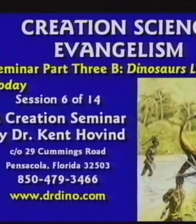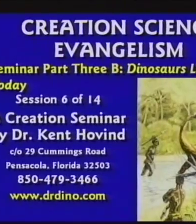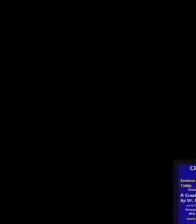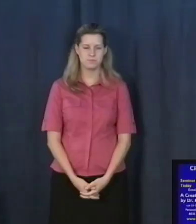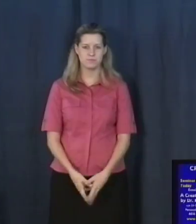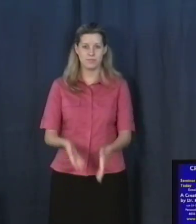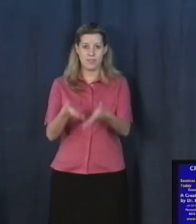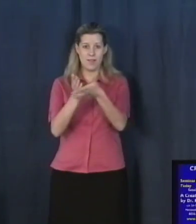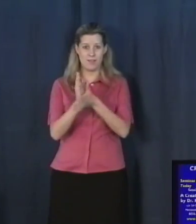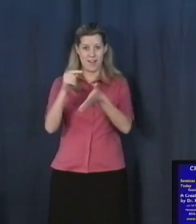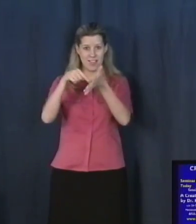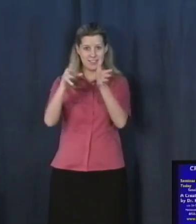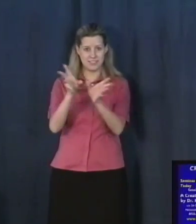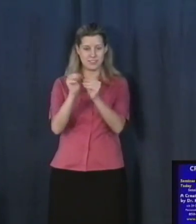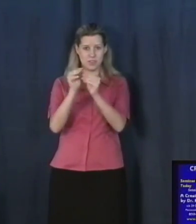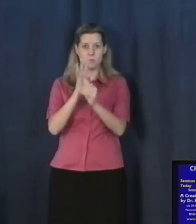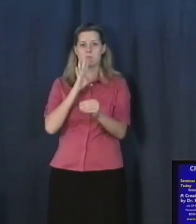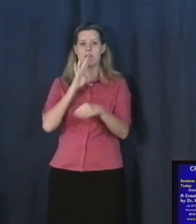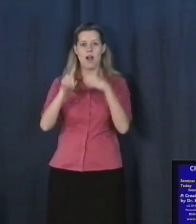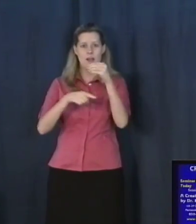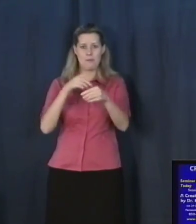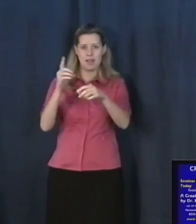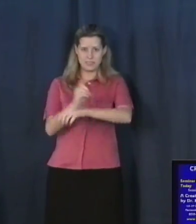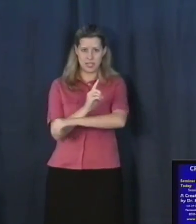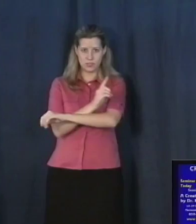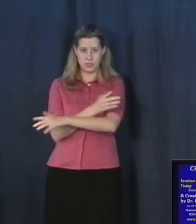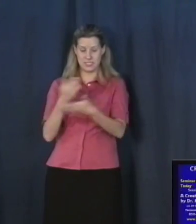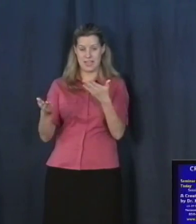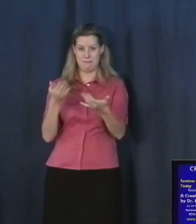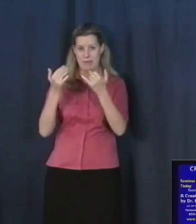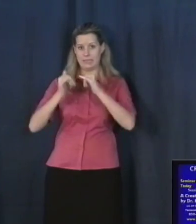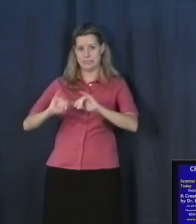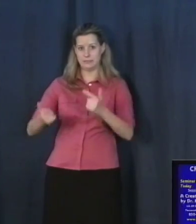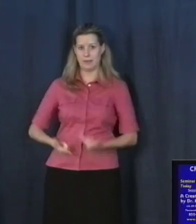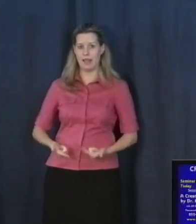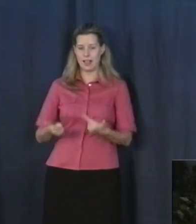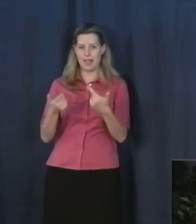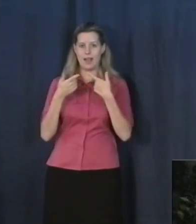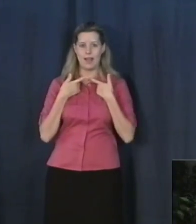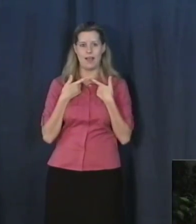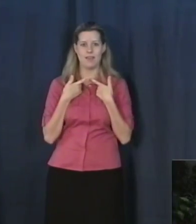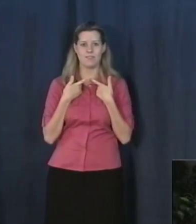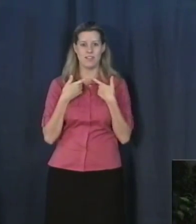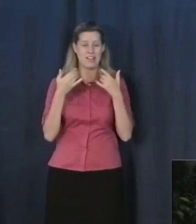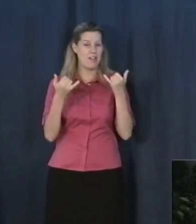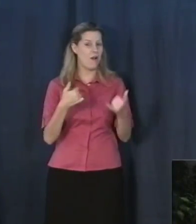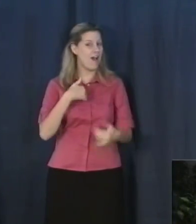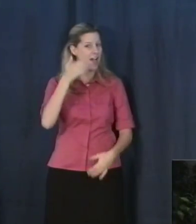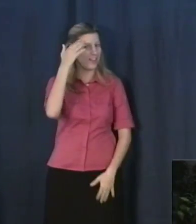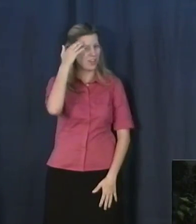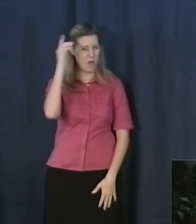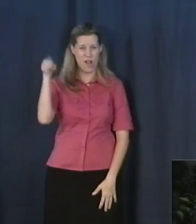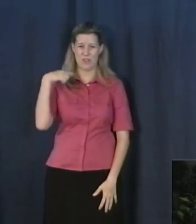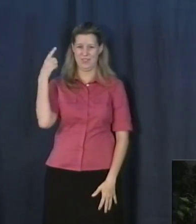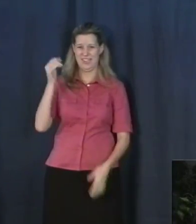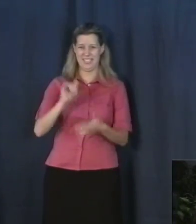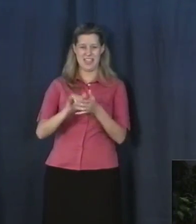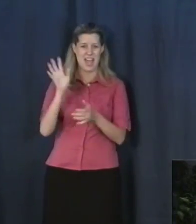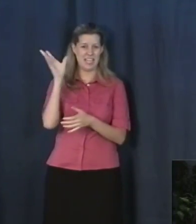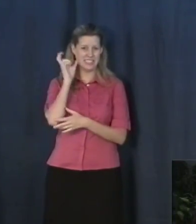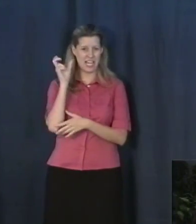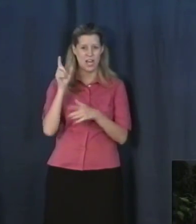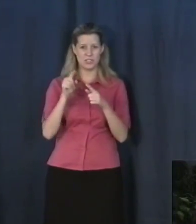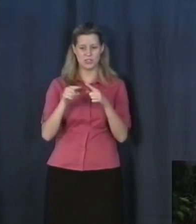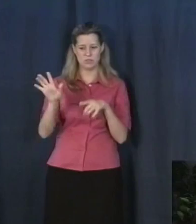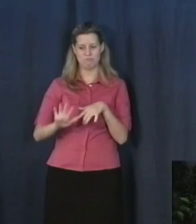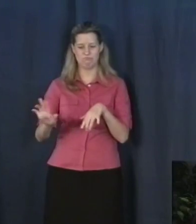All right, in this session, we're going to talk about dinosaurs that may still be alive. Now, I know how crazy that sounds to the average